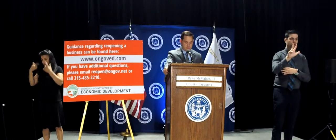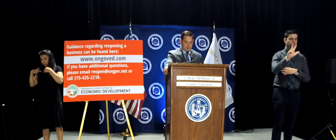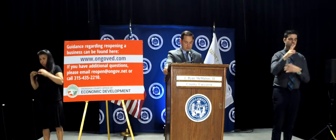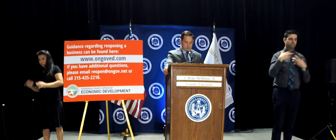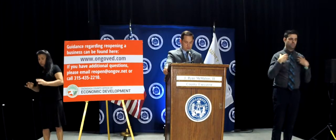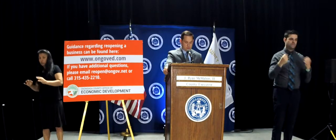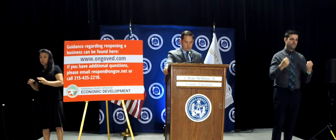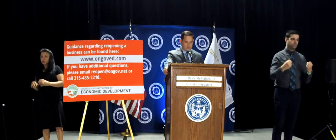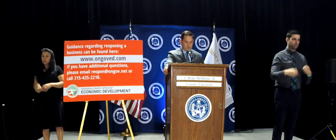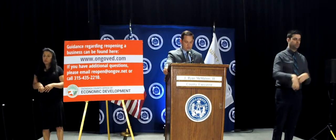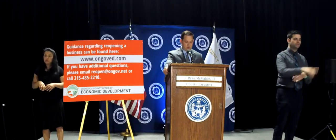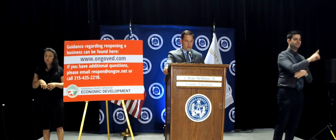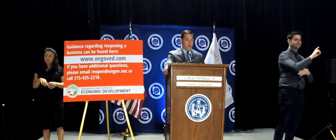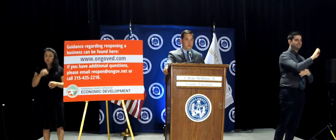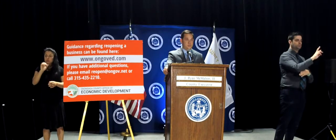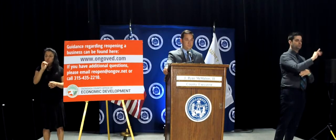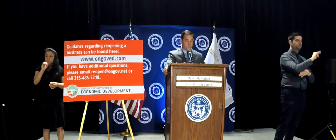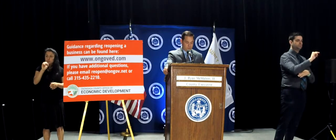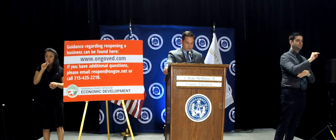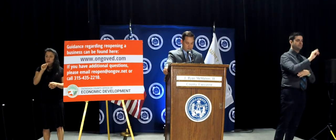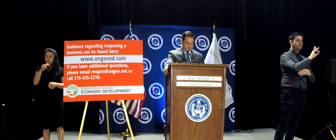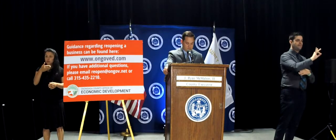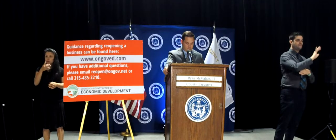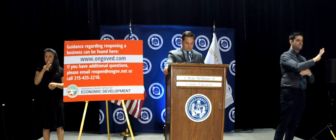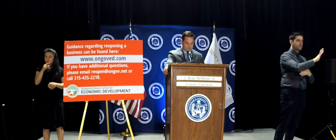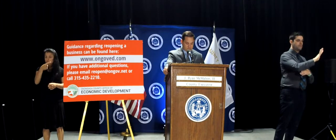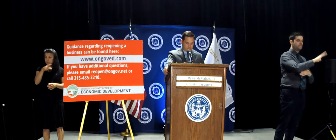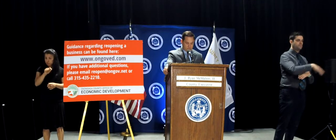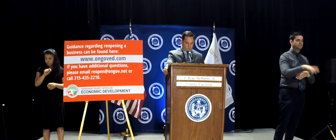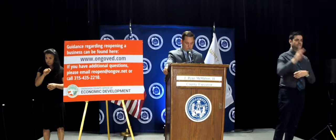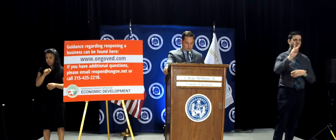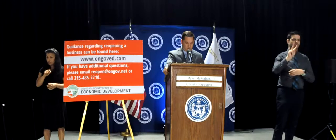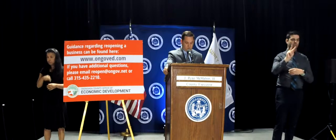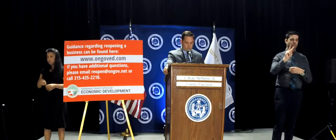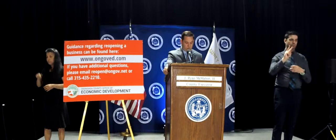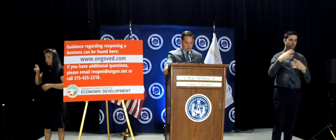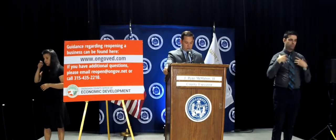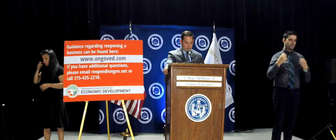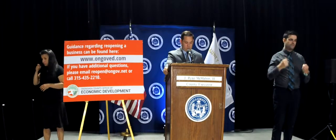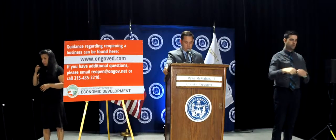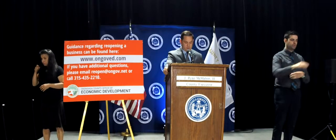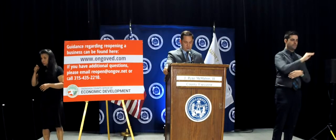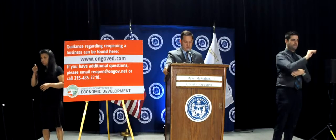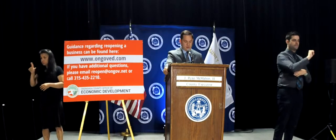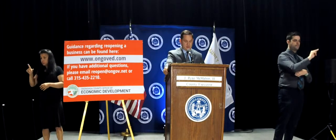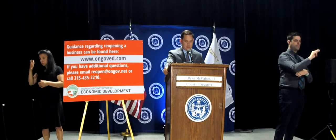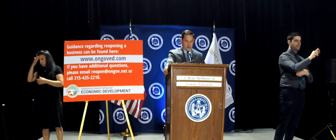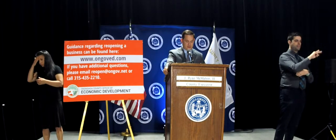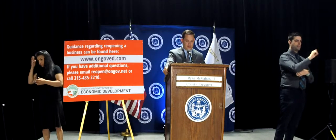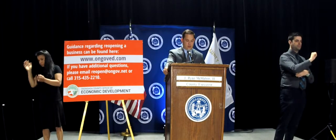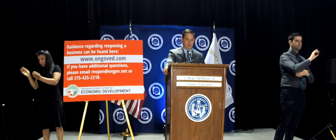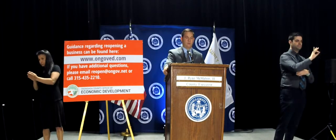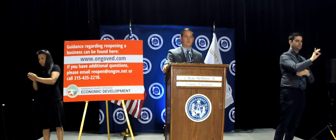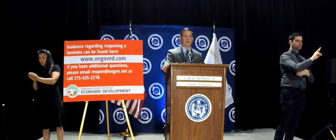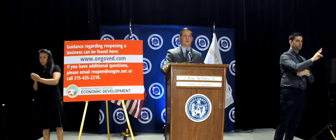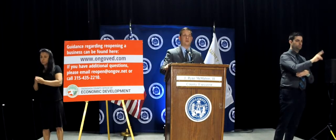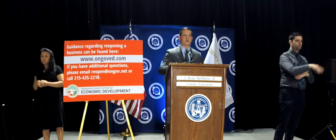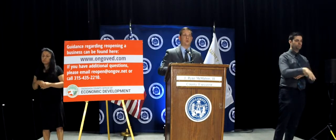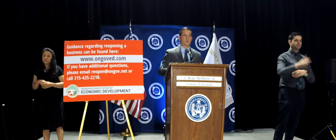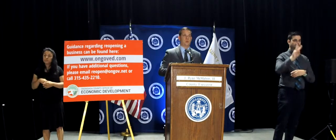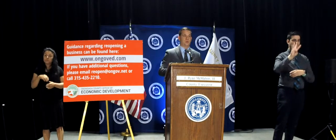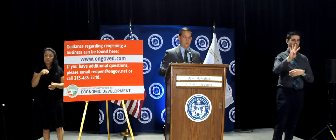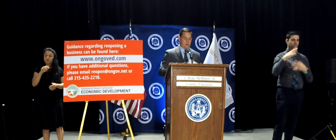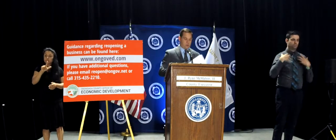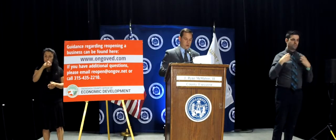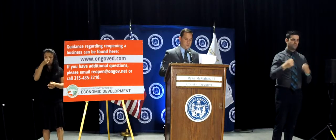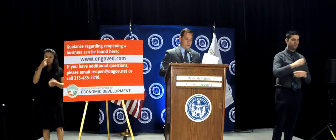Cicero, 72 with 50 recoveries. Town of Camillus, 71 with 49 recoveries. Town of Lysander,